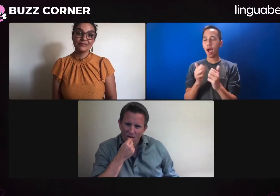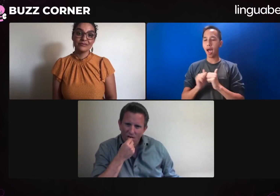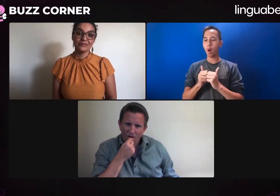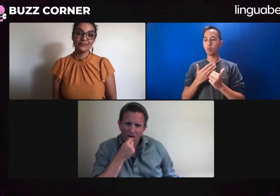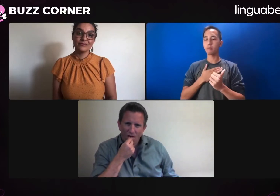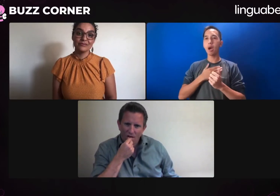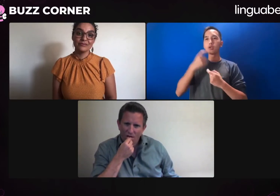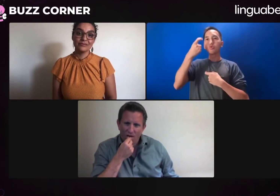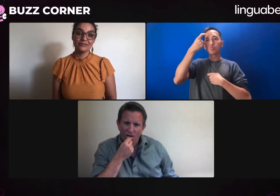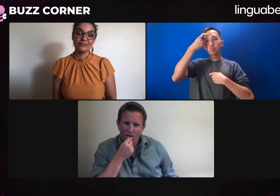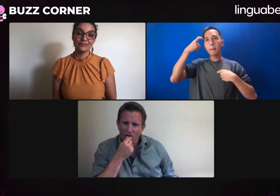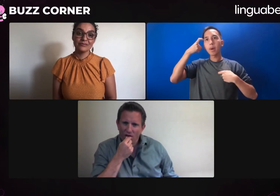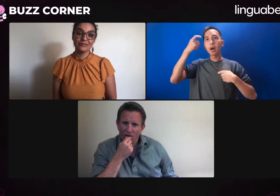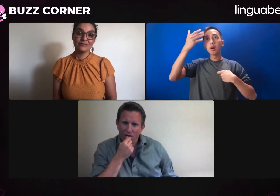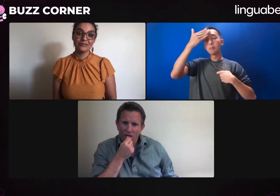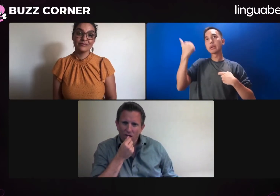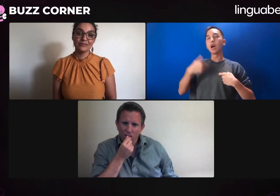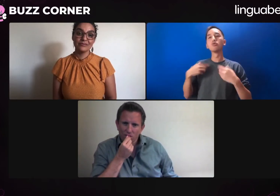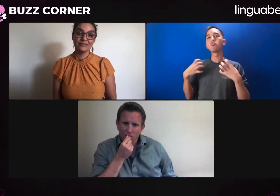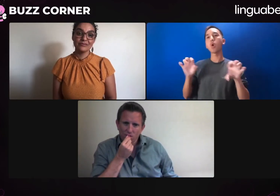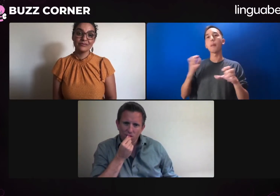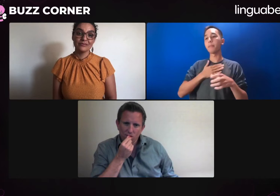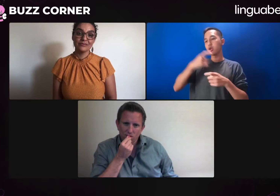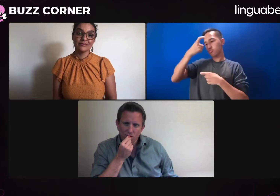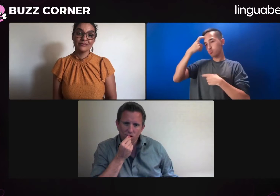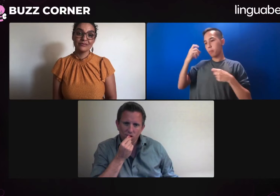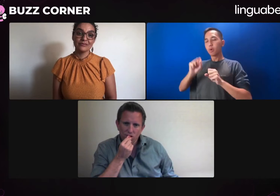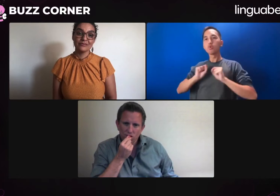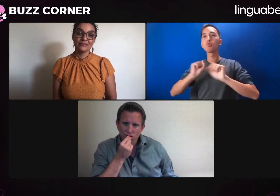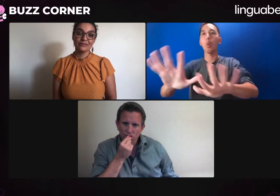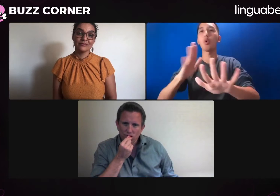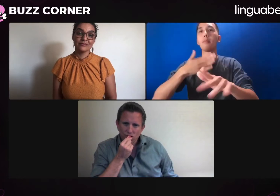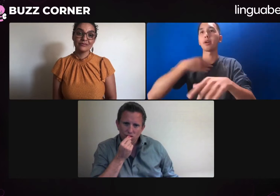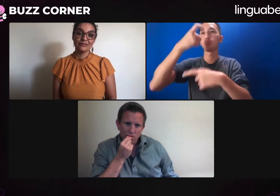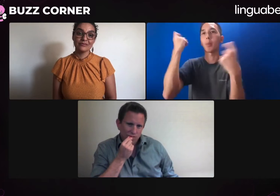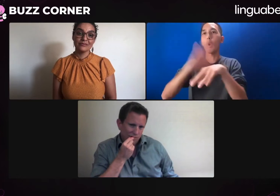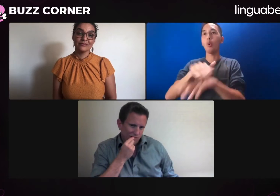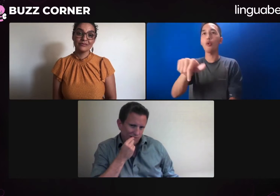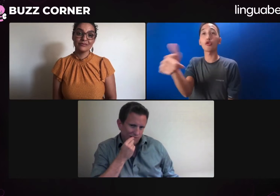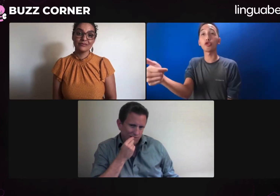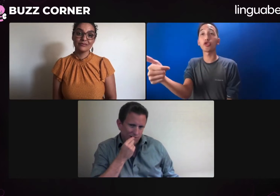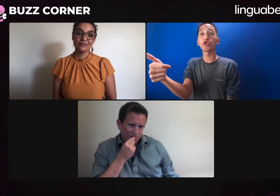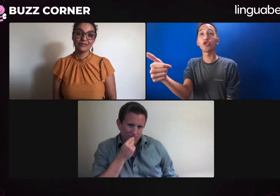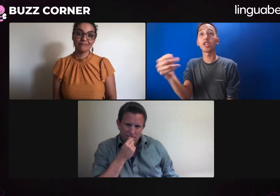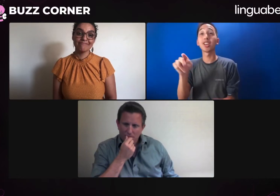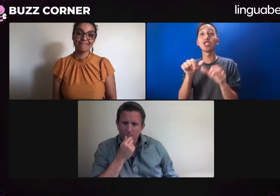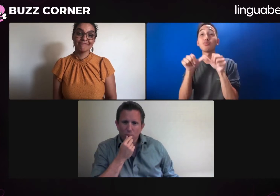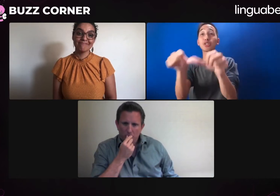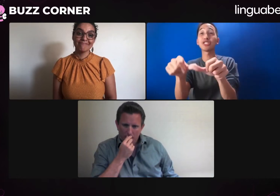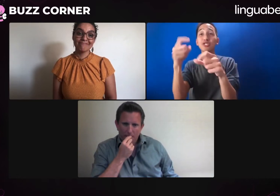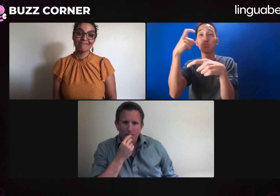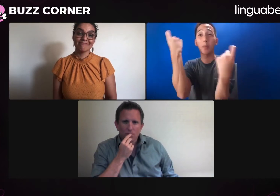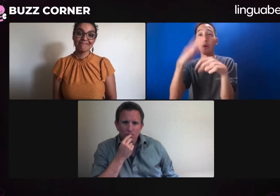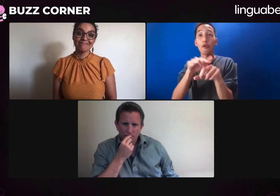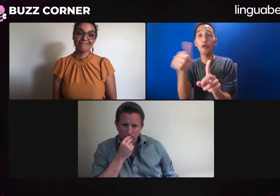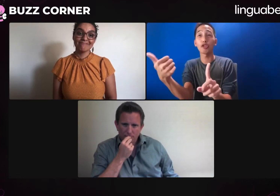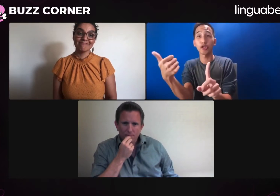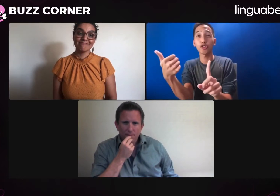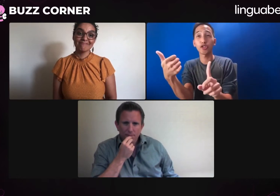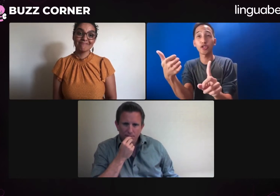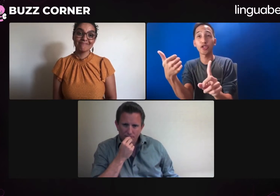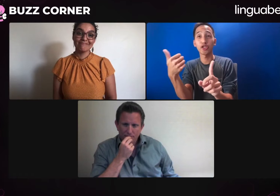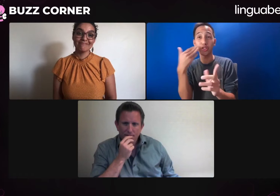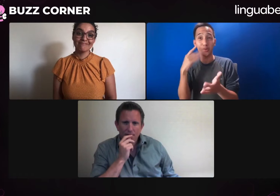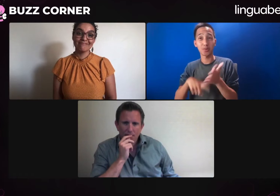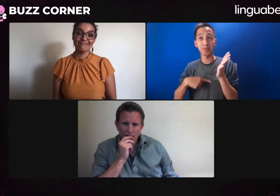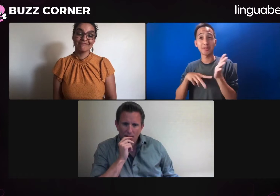experienced trauma, but now I have to figure out, how does my trauma, because I don't want my trauma to become your trauma, and I don't want to place it on other